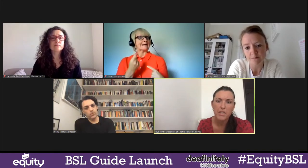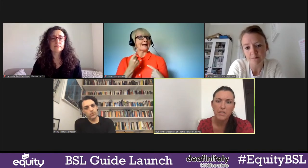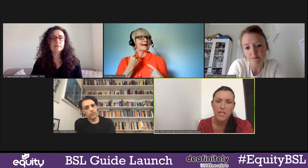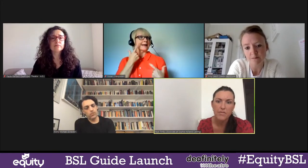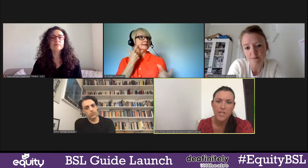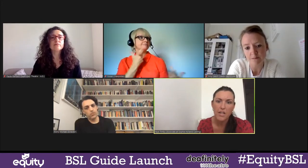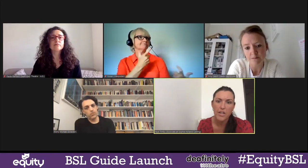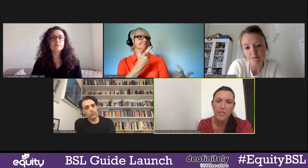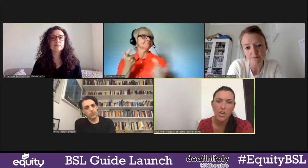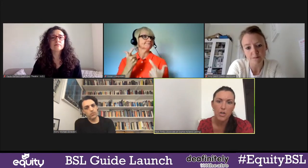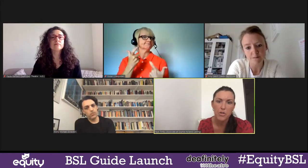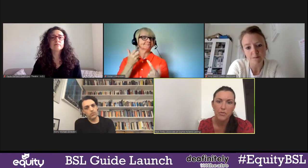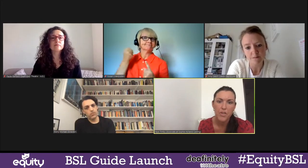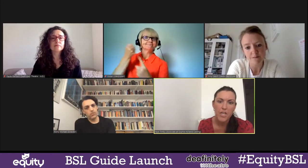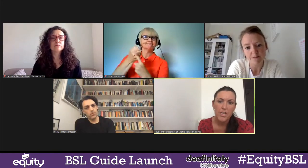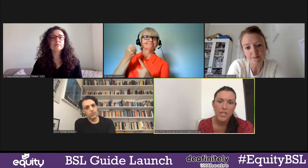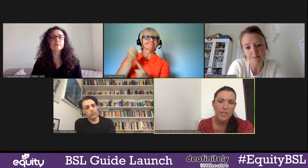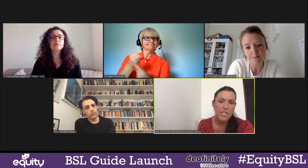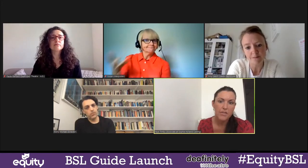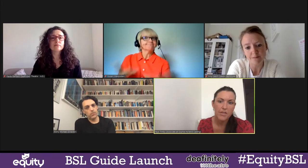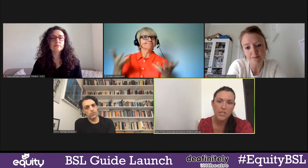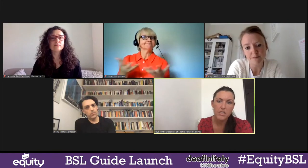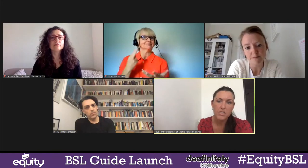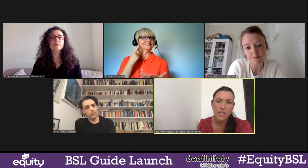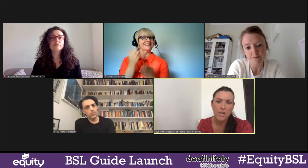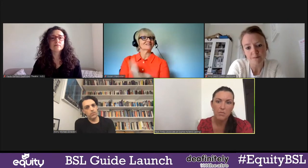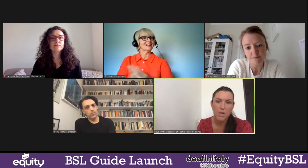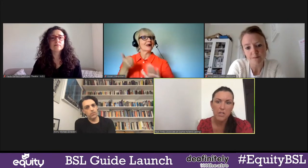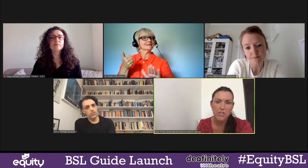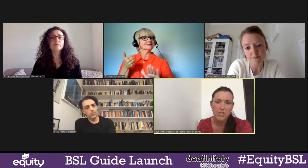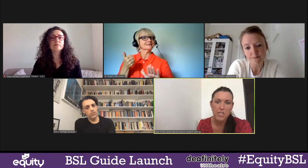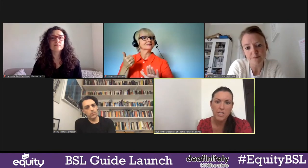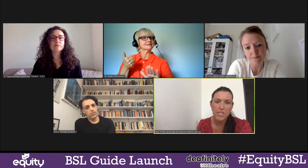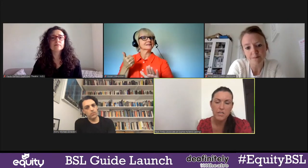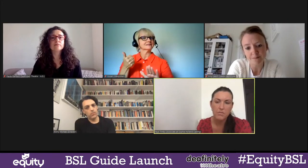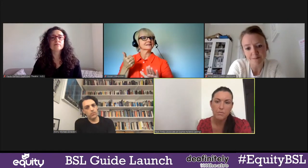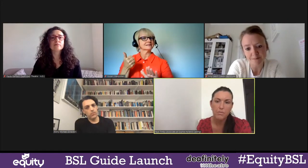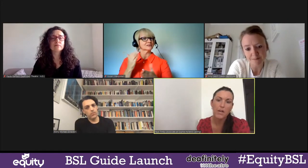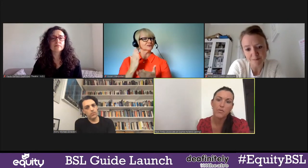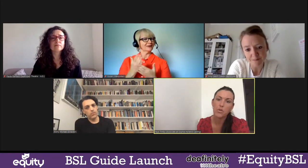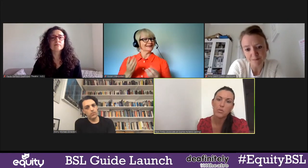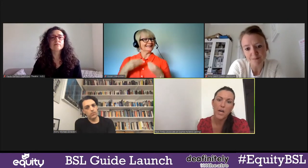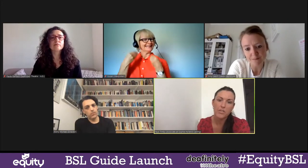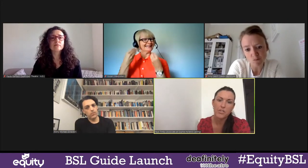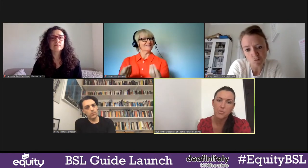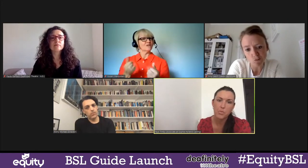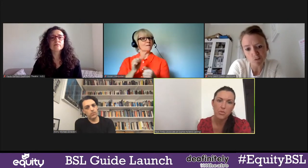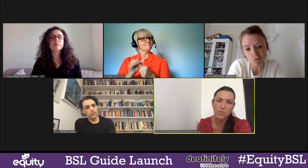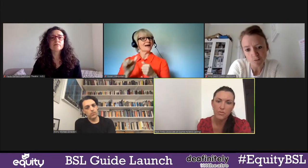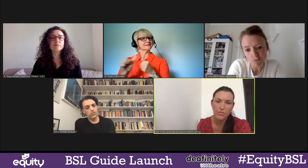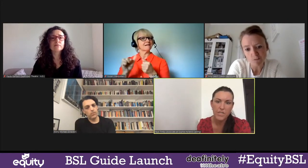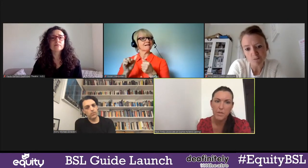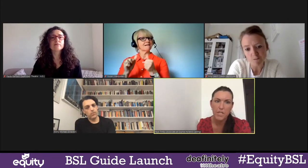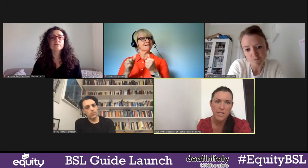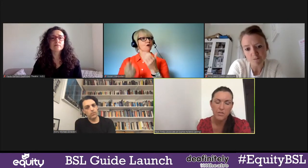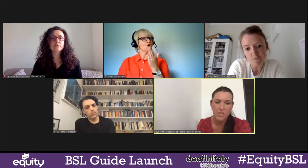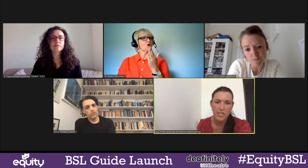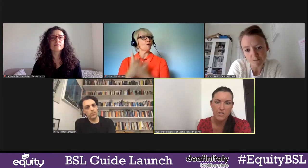deaf talent, in the hope of giving deaf actors a much needed platform and just more visibility on stage and